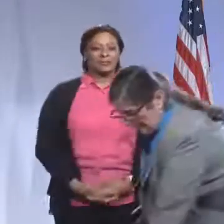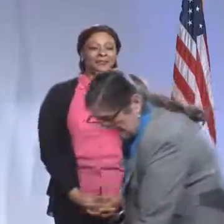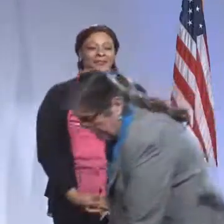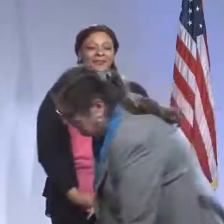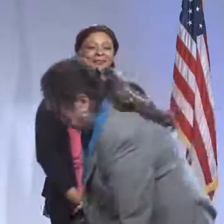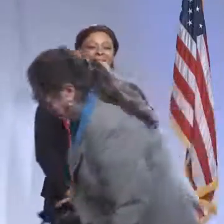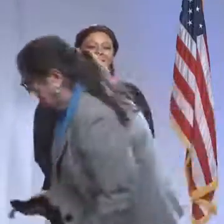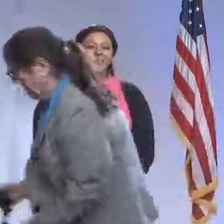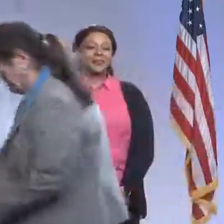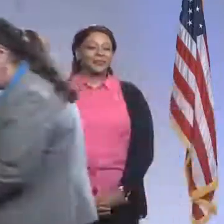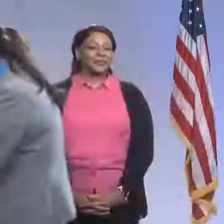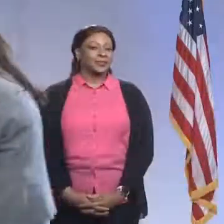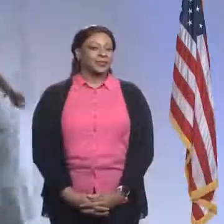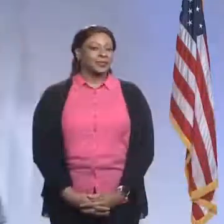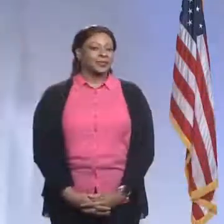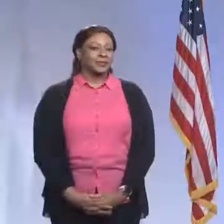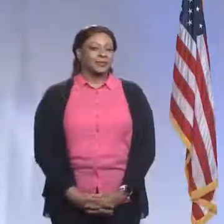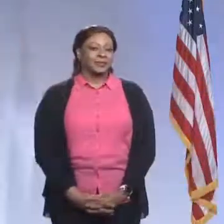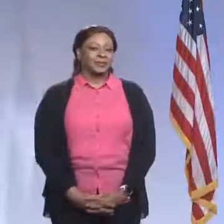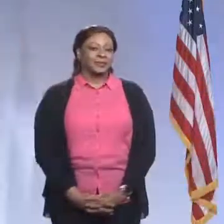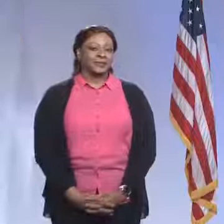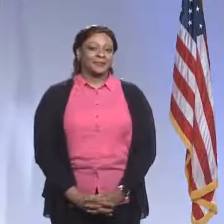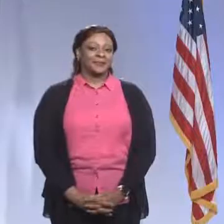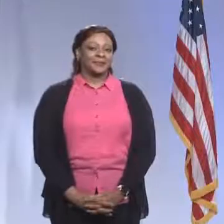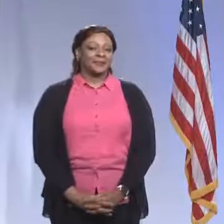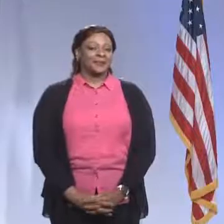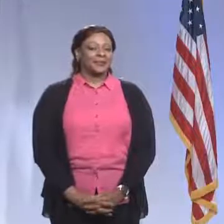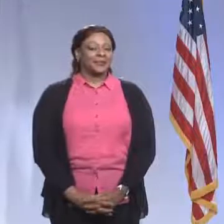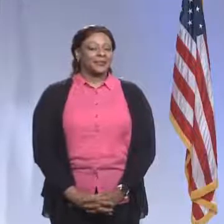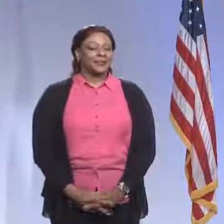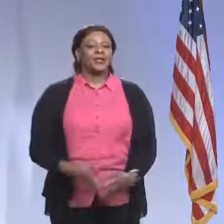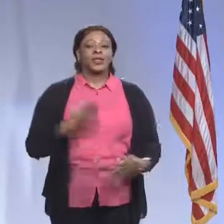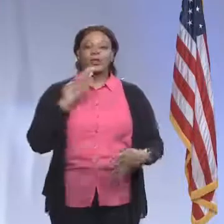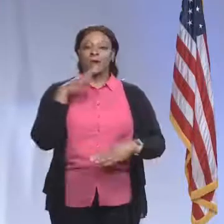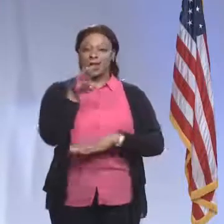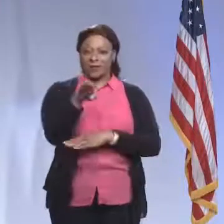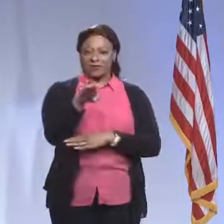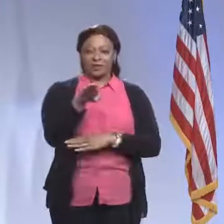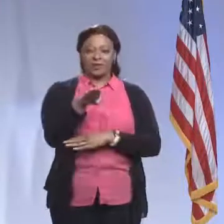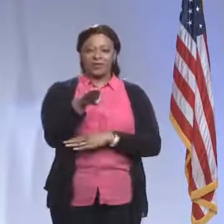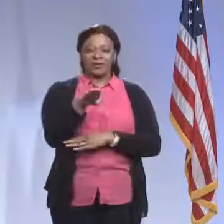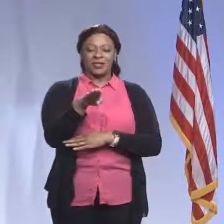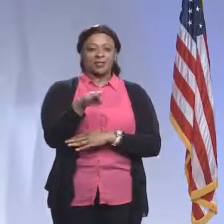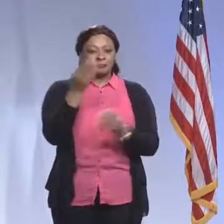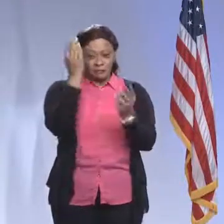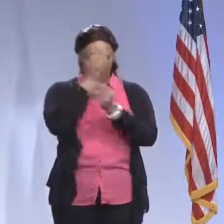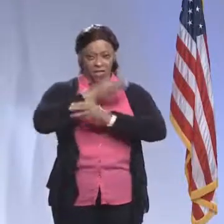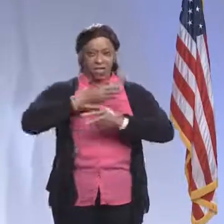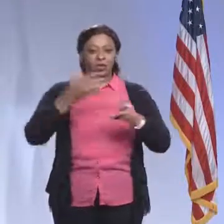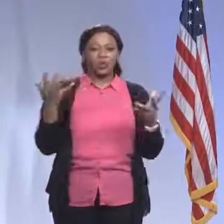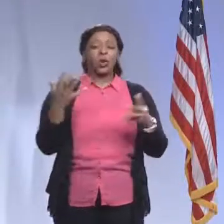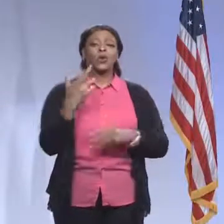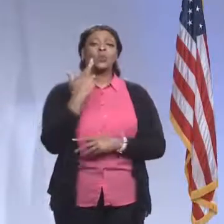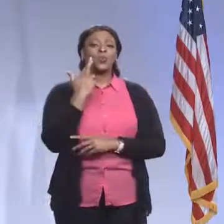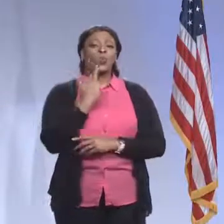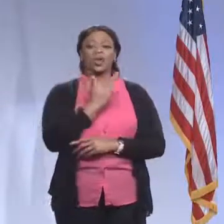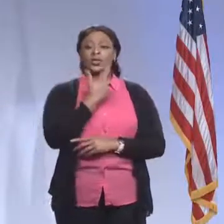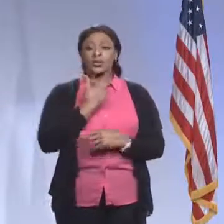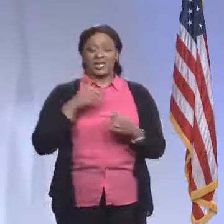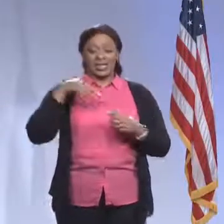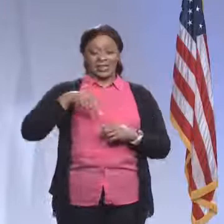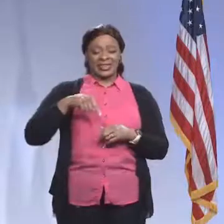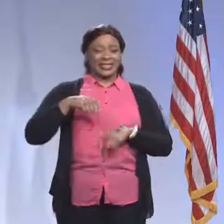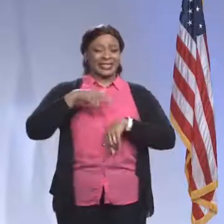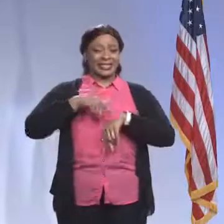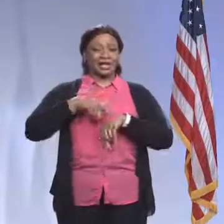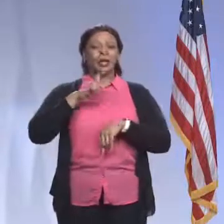Good afternoon. Just to let you know, restaurants at this phase should